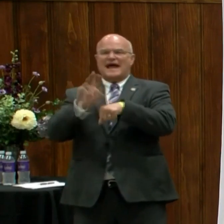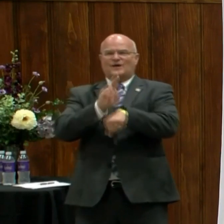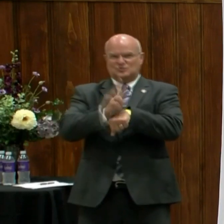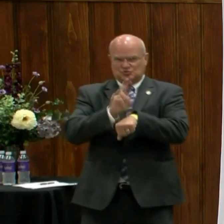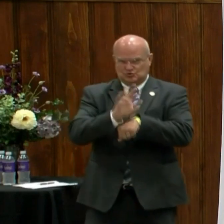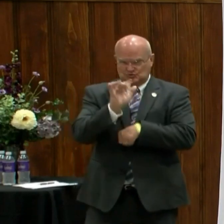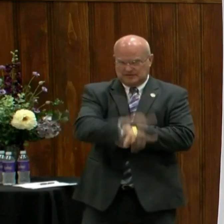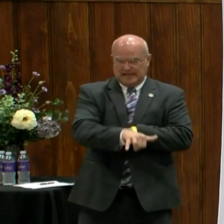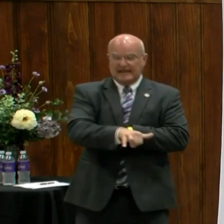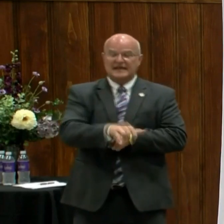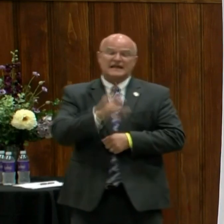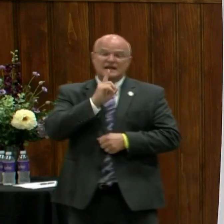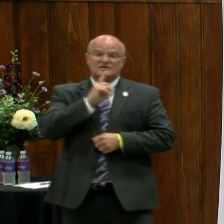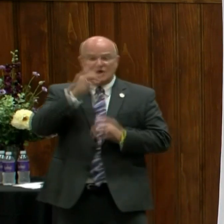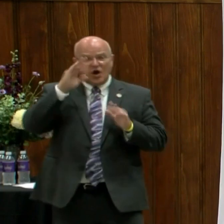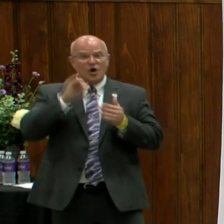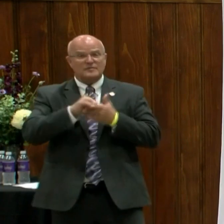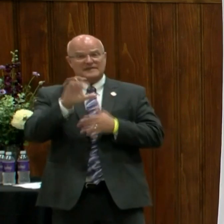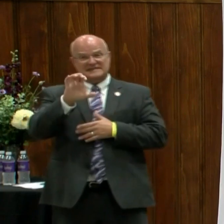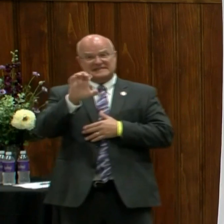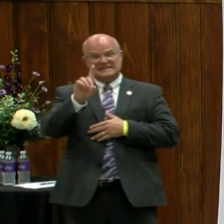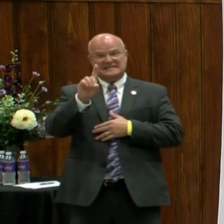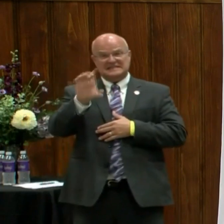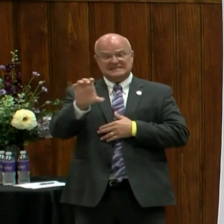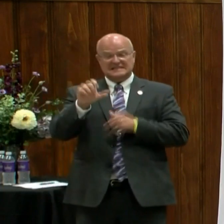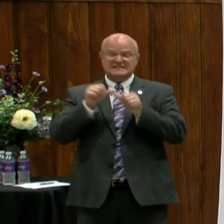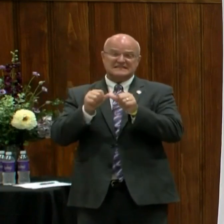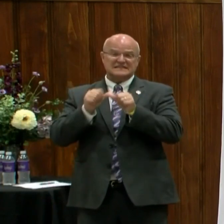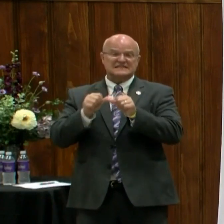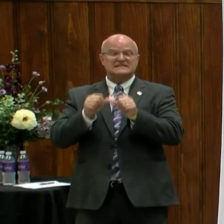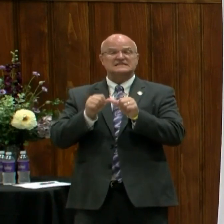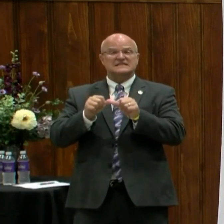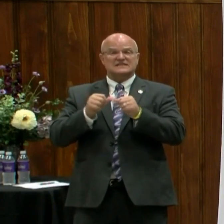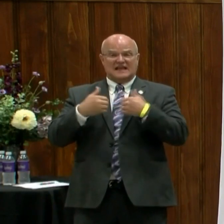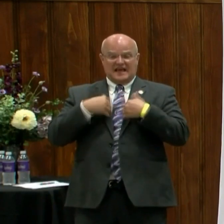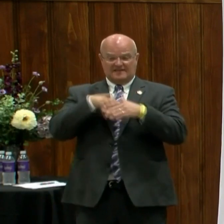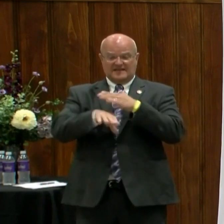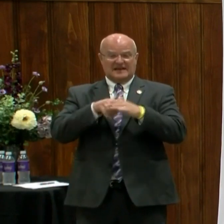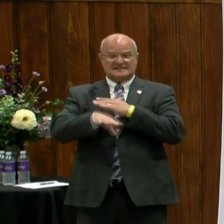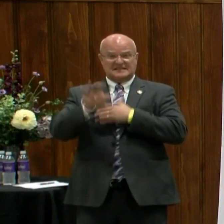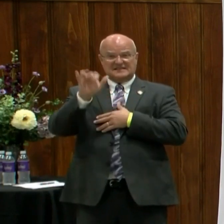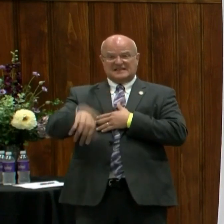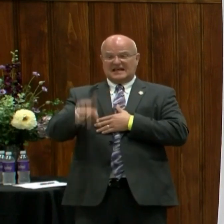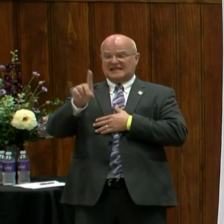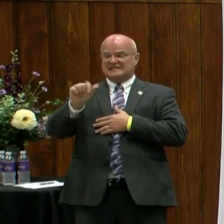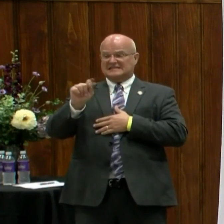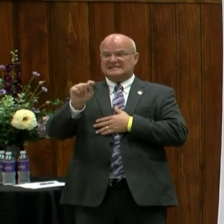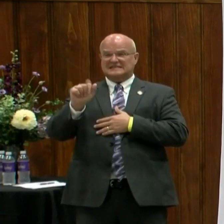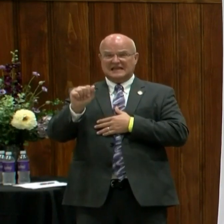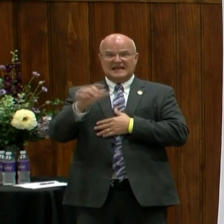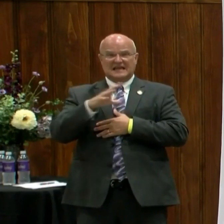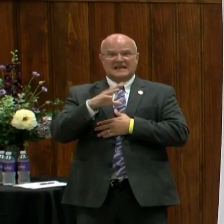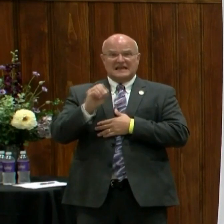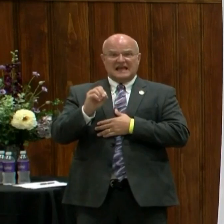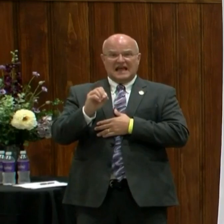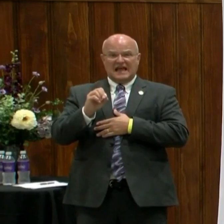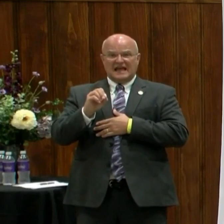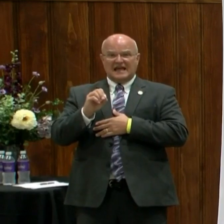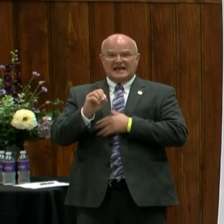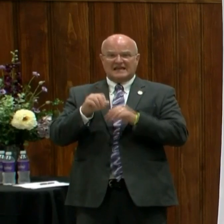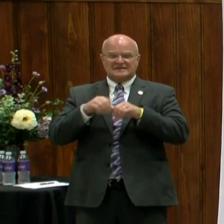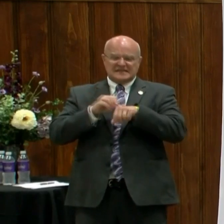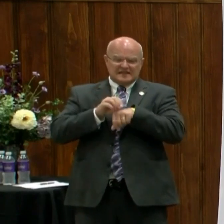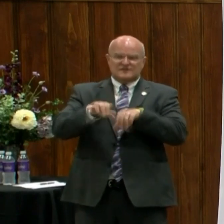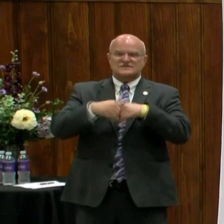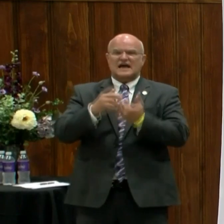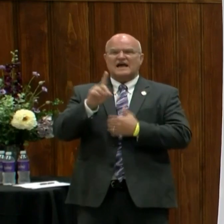And I would certainly hope that the CDC continues to have access to those data and influences how